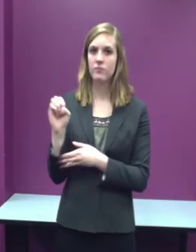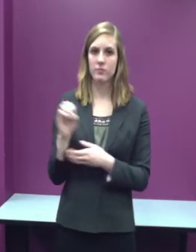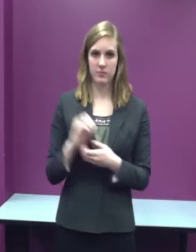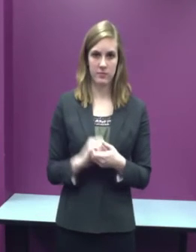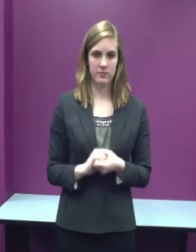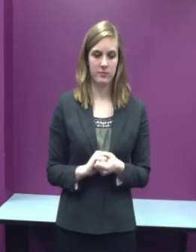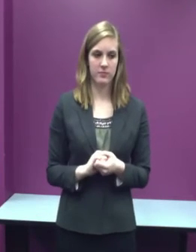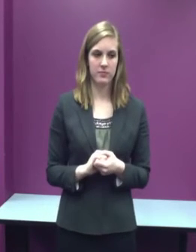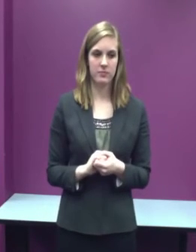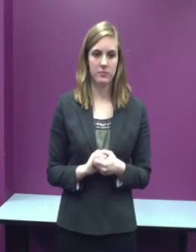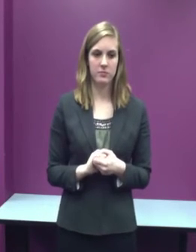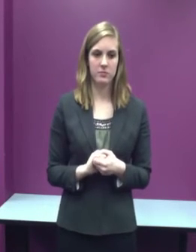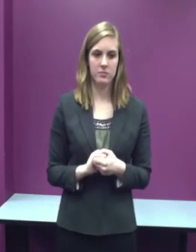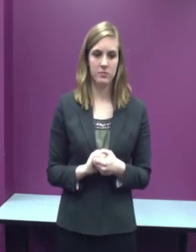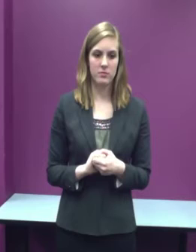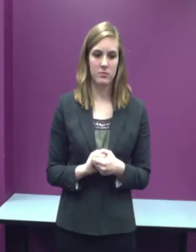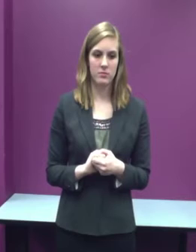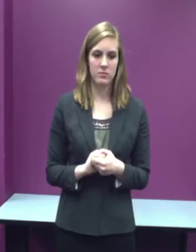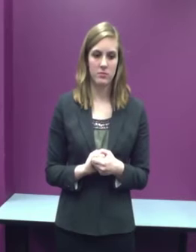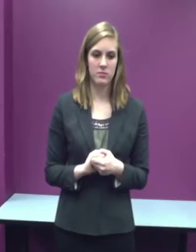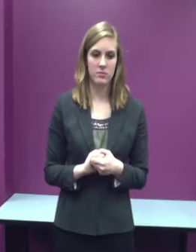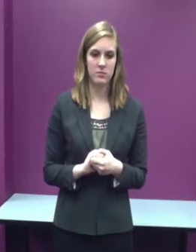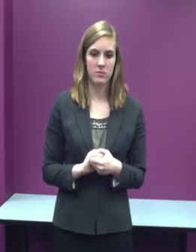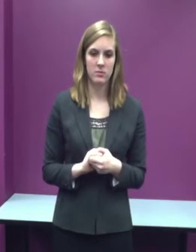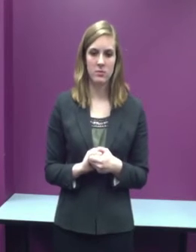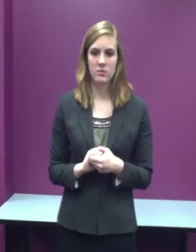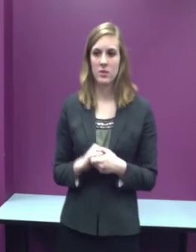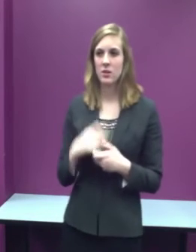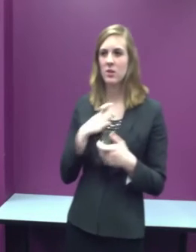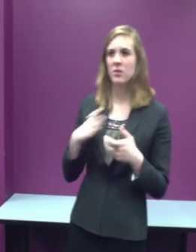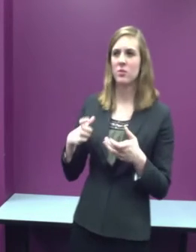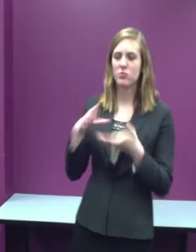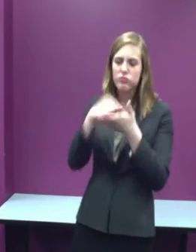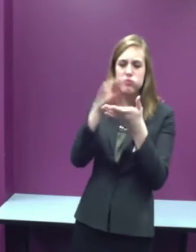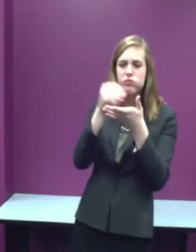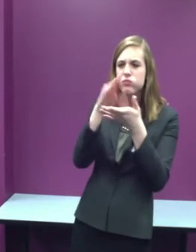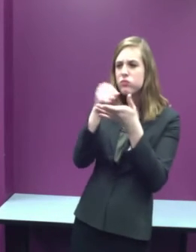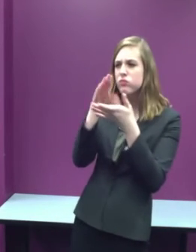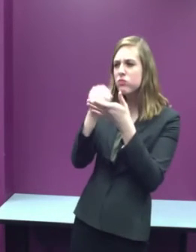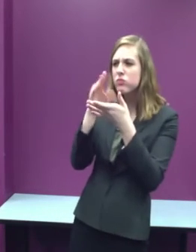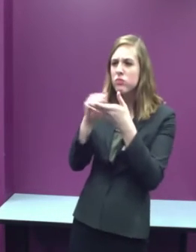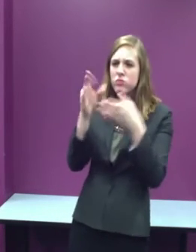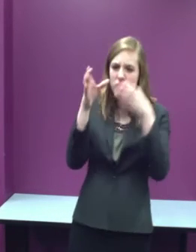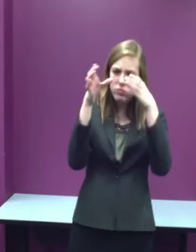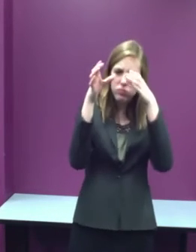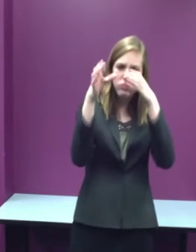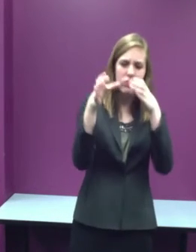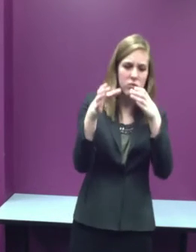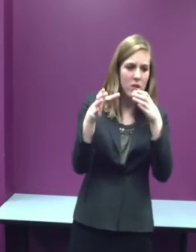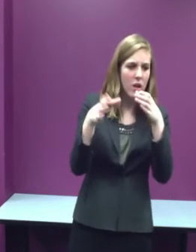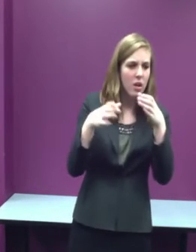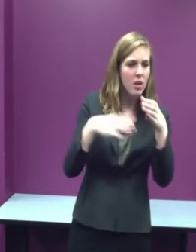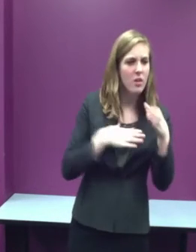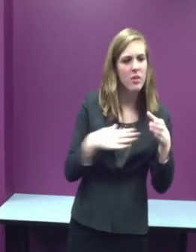Lewis was a studious and solitary man. Under Jefferson, he had been trained to observe and record for science every new thing he